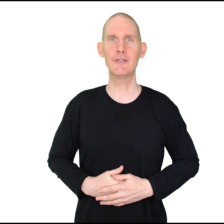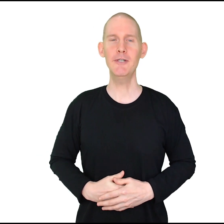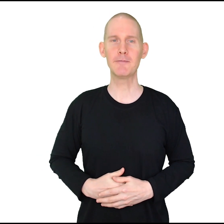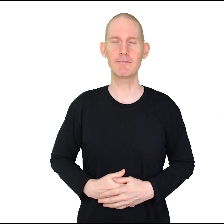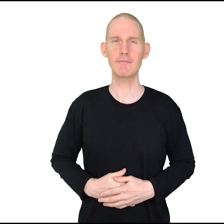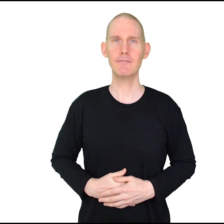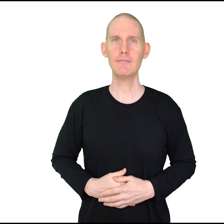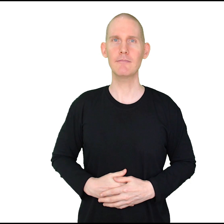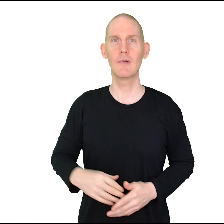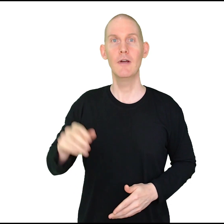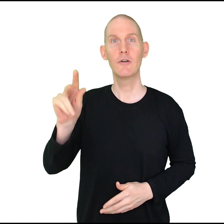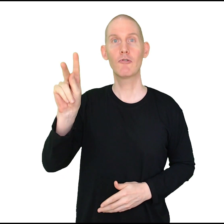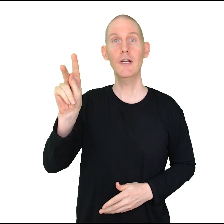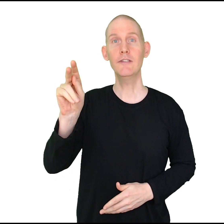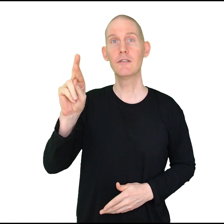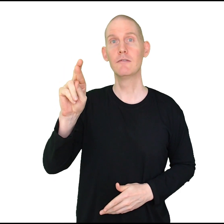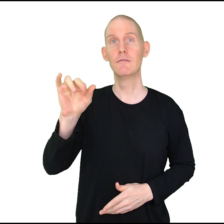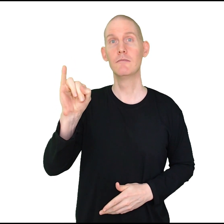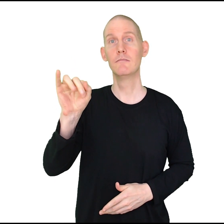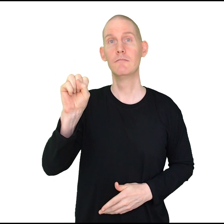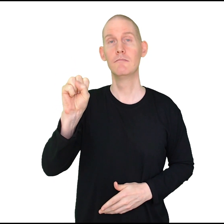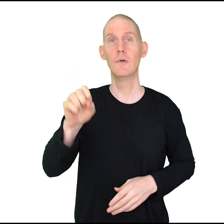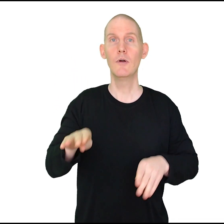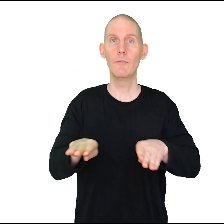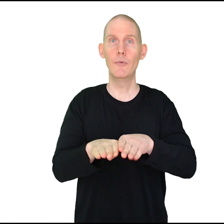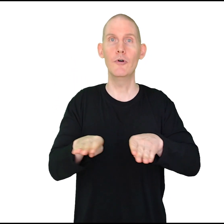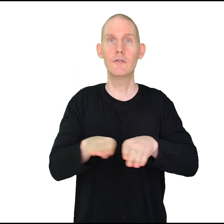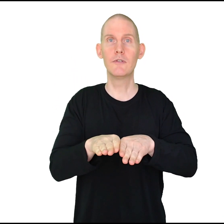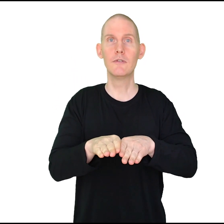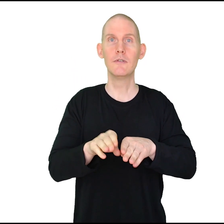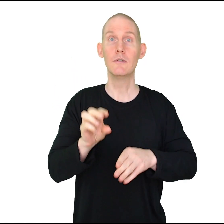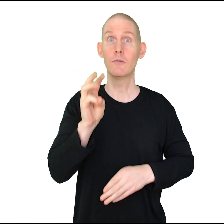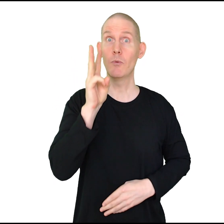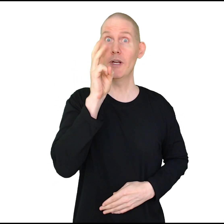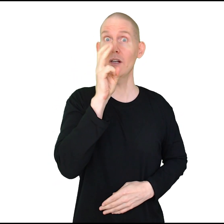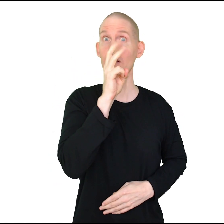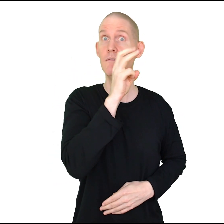it. KRIS, boots, weird?